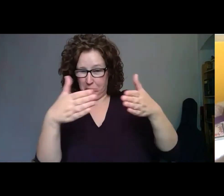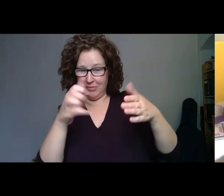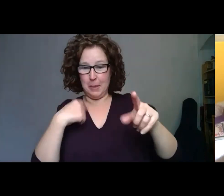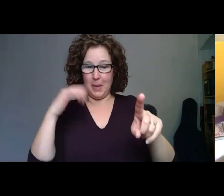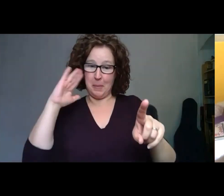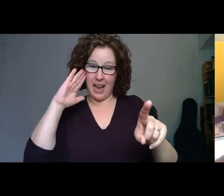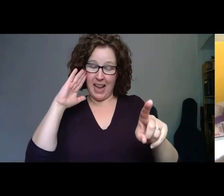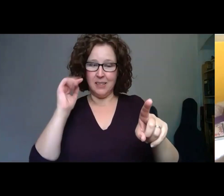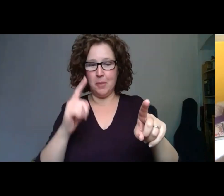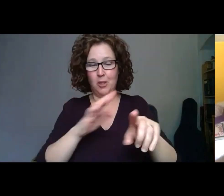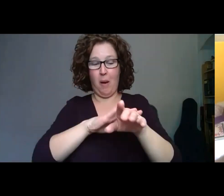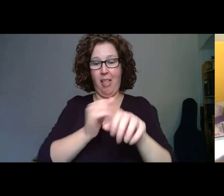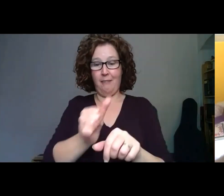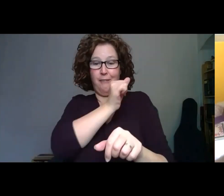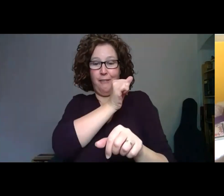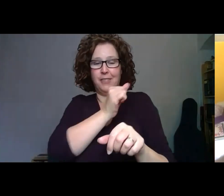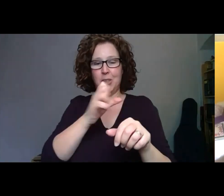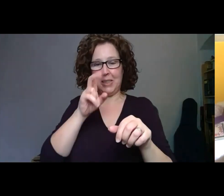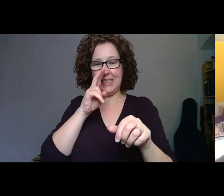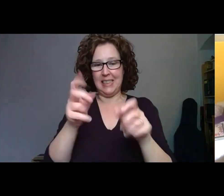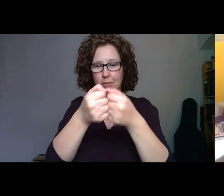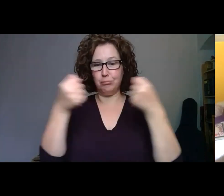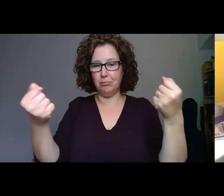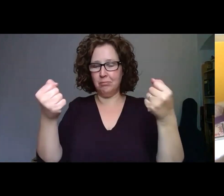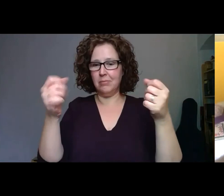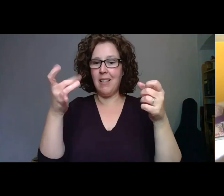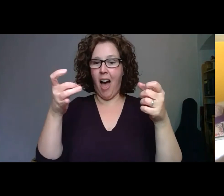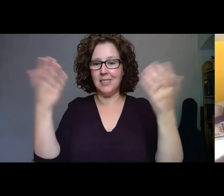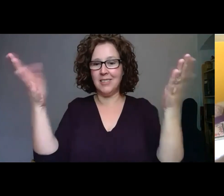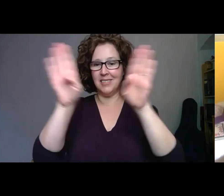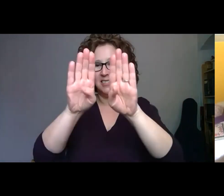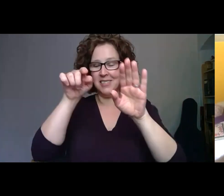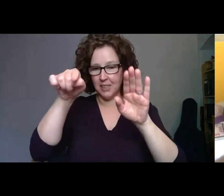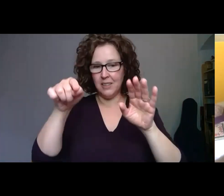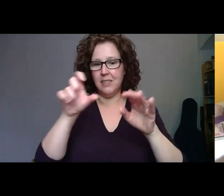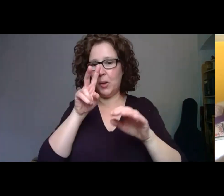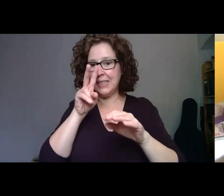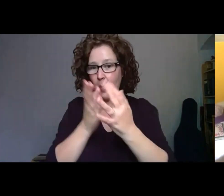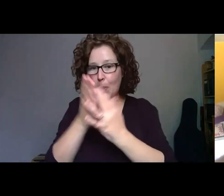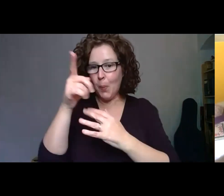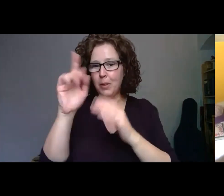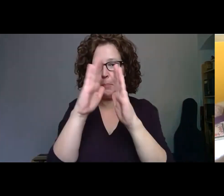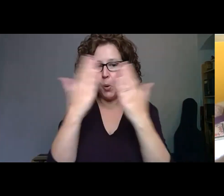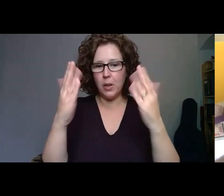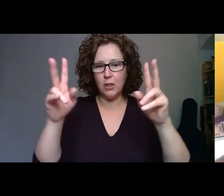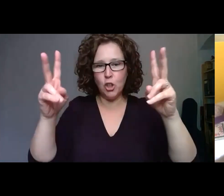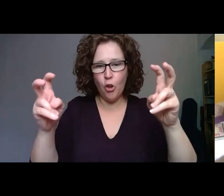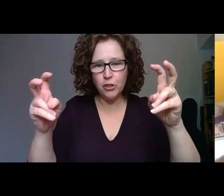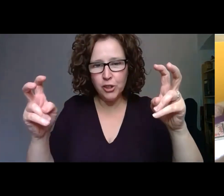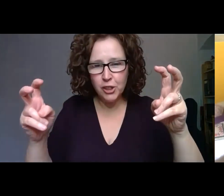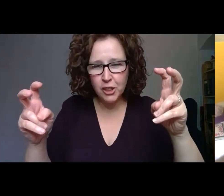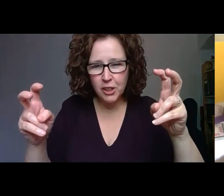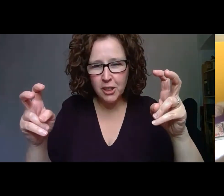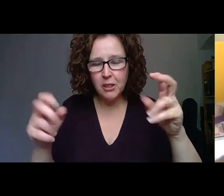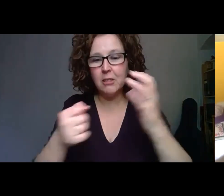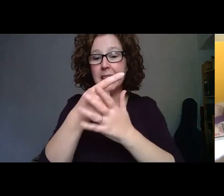left behind me, there's a cupboard made of glass. So we can see inside a book called The